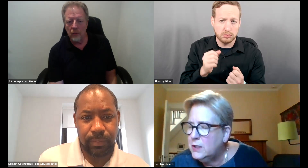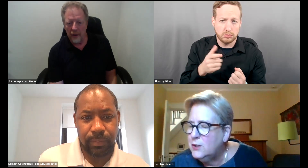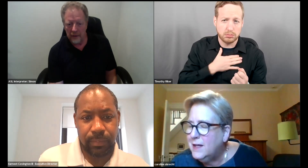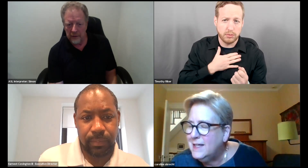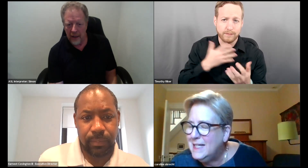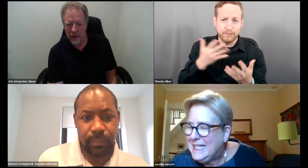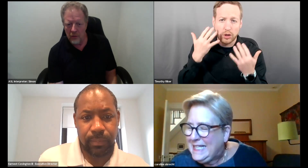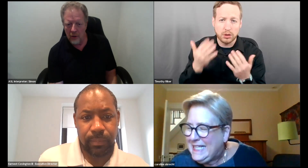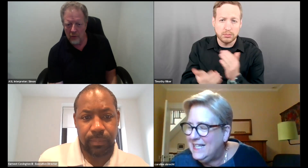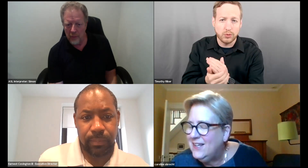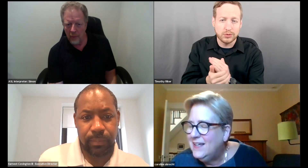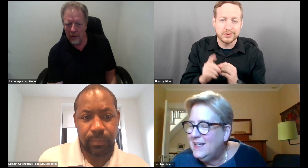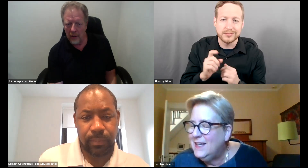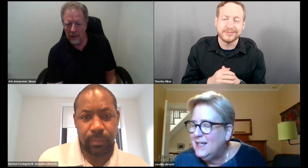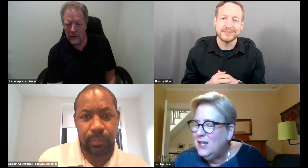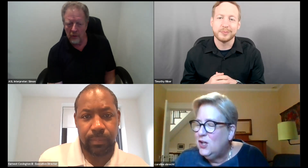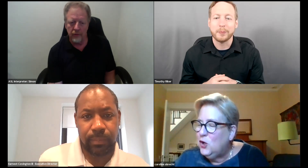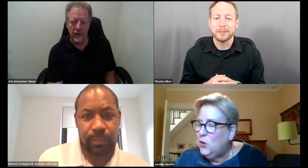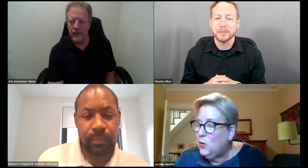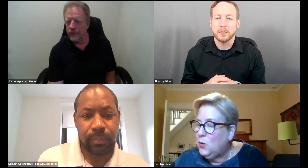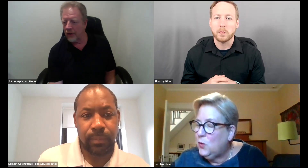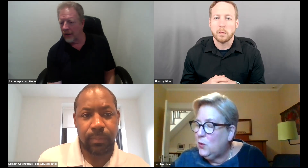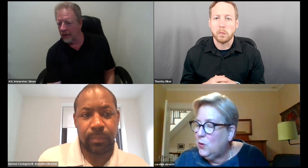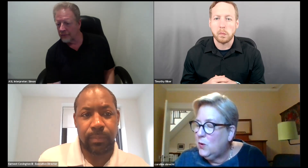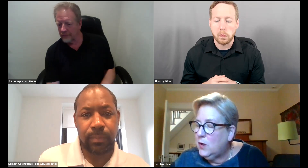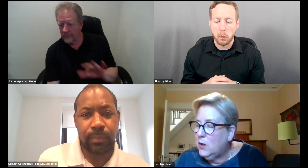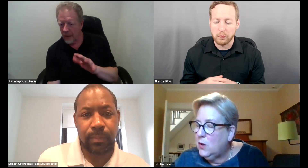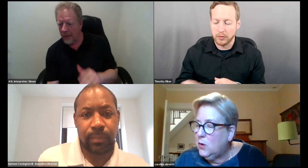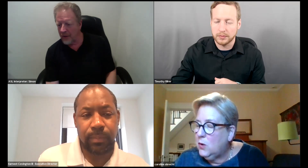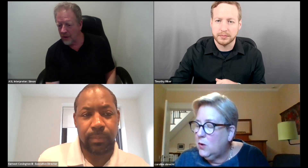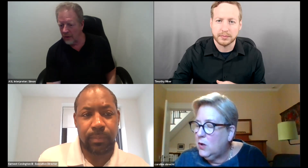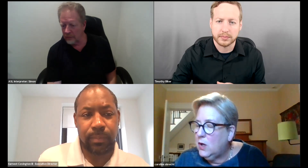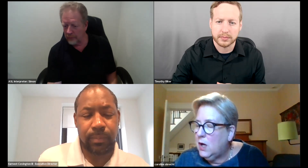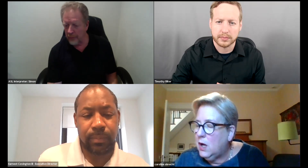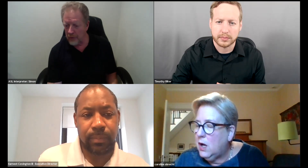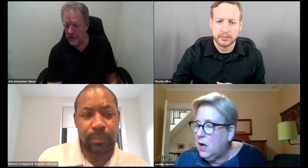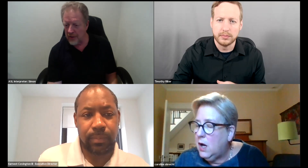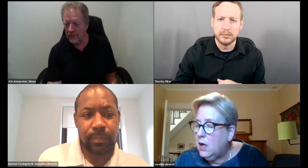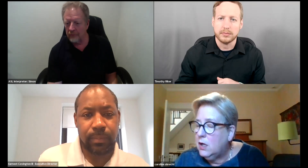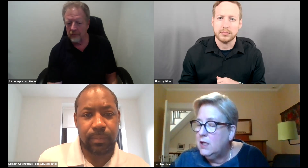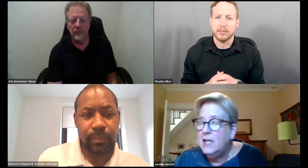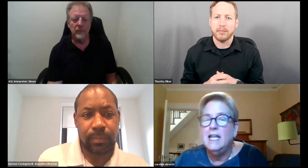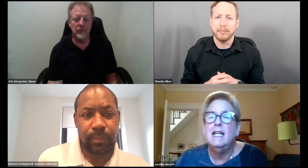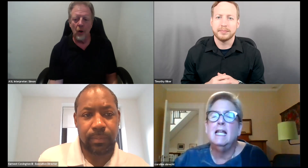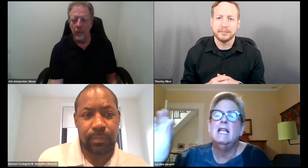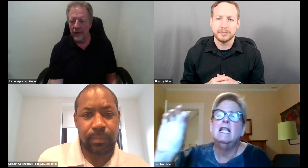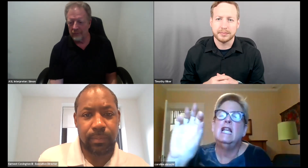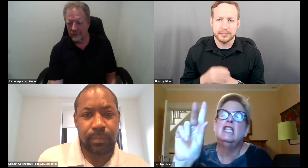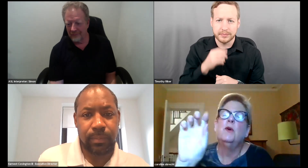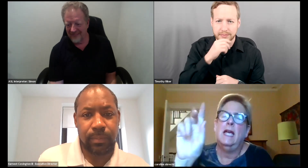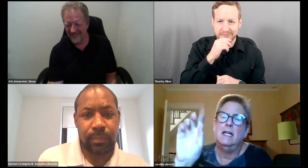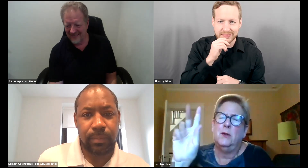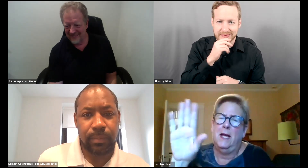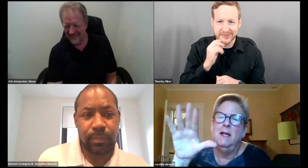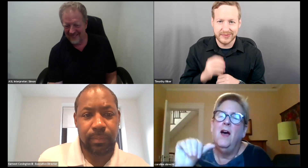Caroline Albright, would you be willing to do a friendly amendment to our? Obrecht. No? Albright?